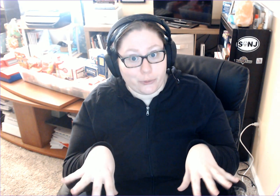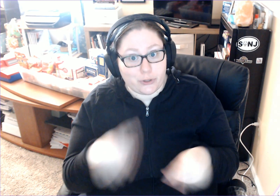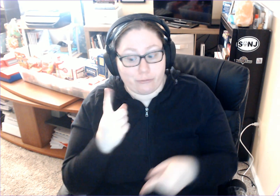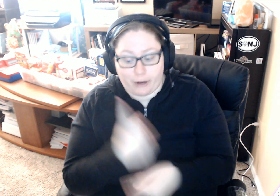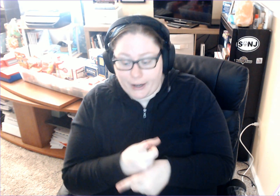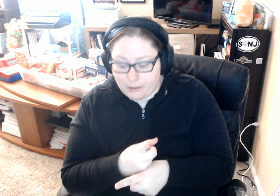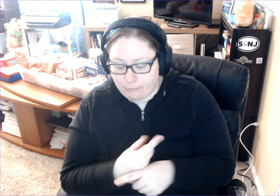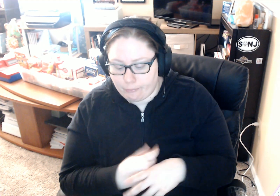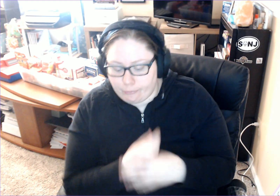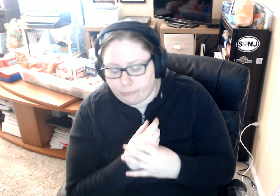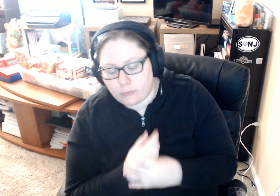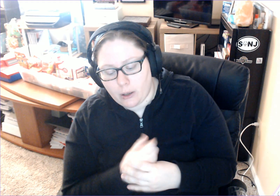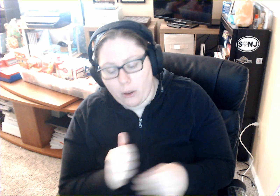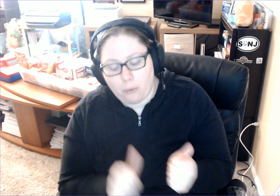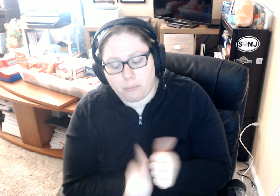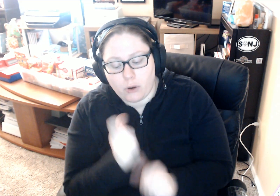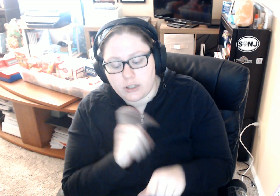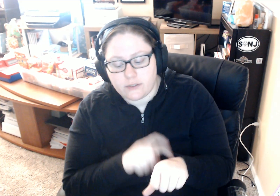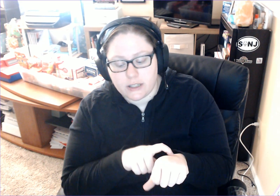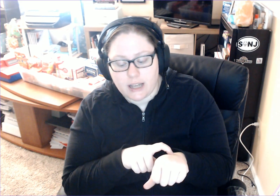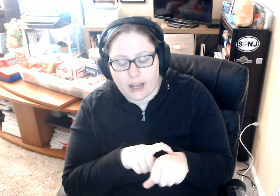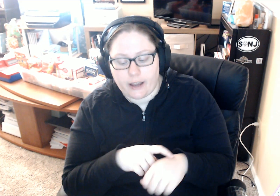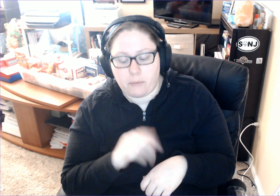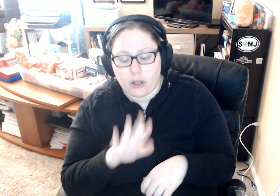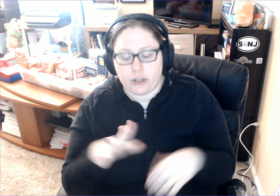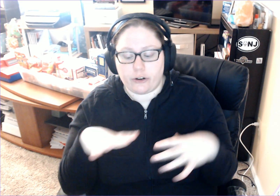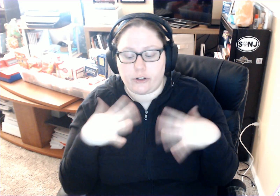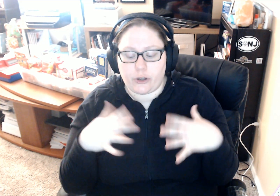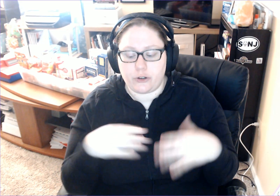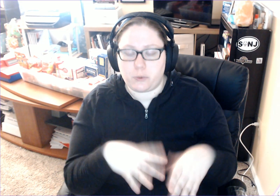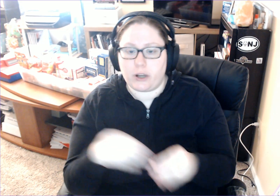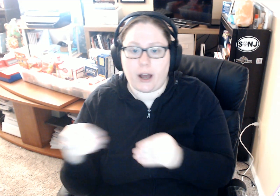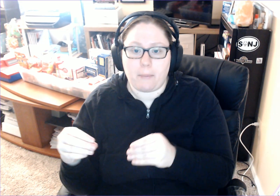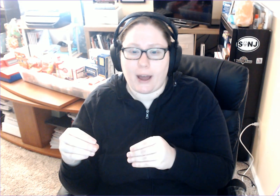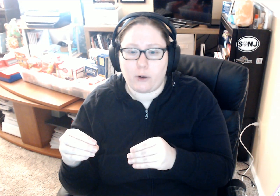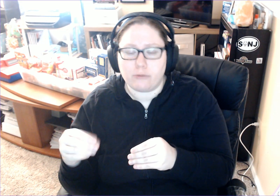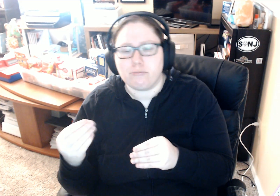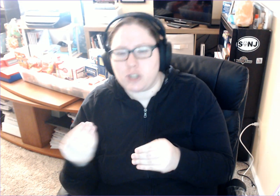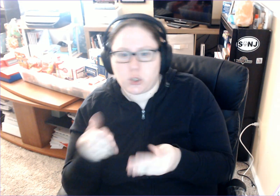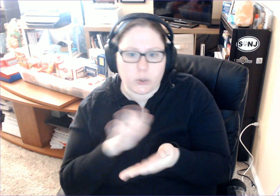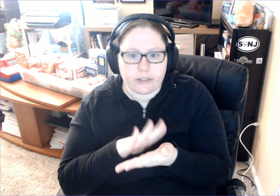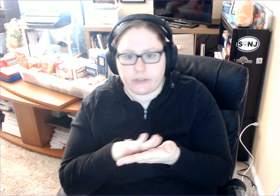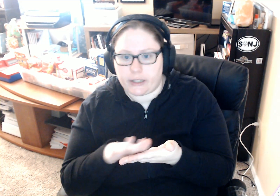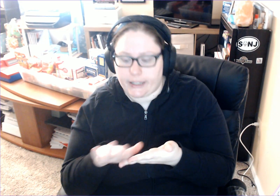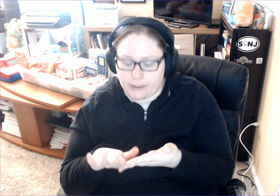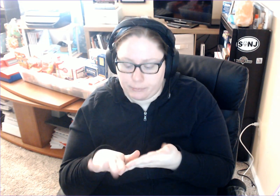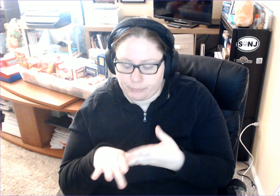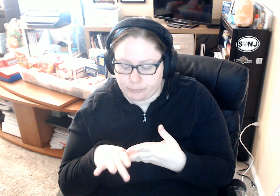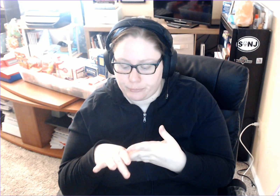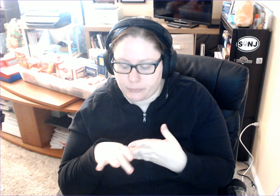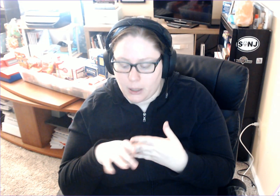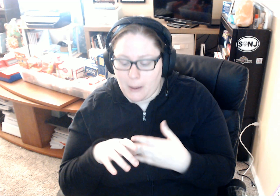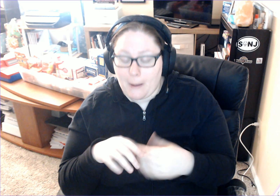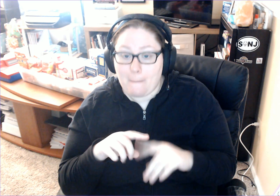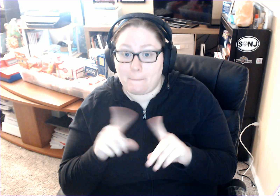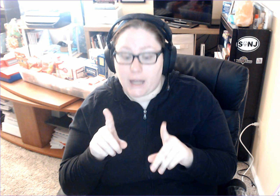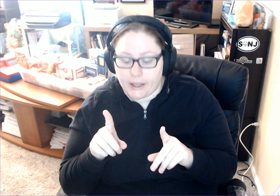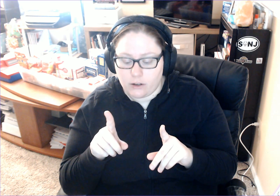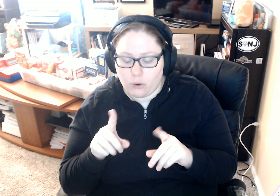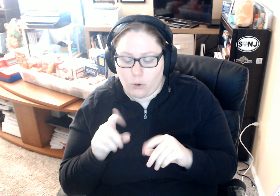right? Most of the time, your clothes will come out sort of clean. But